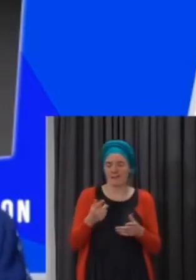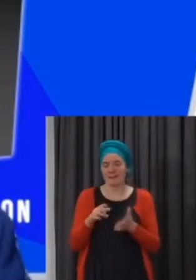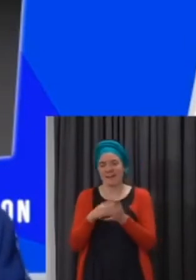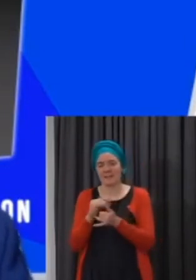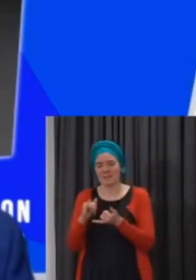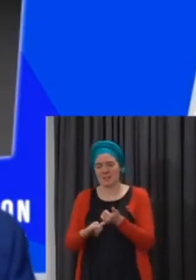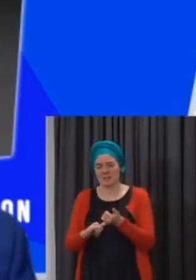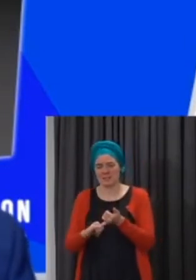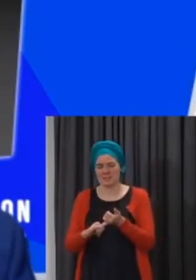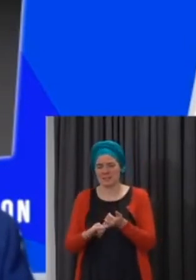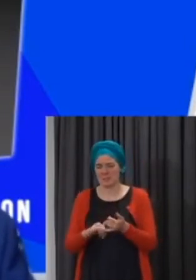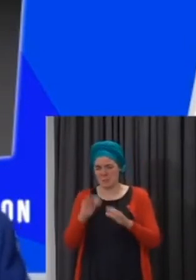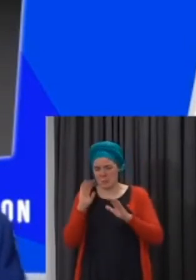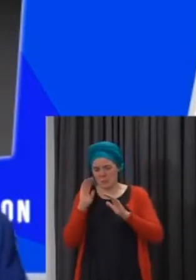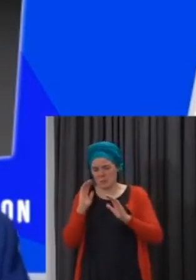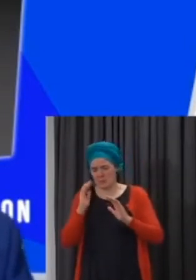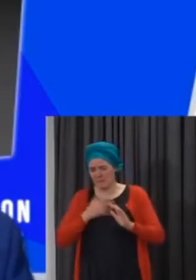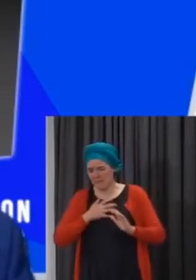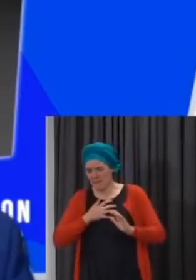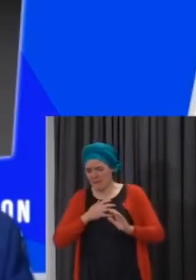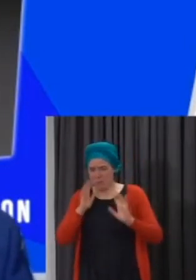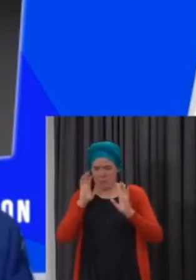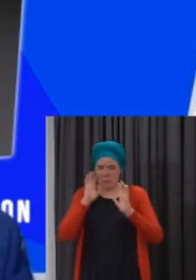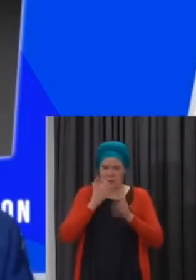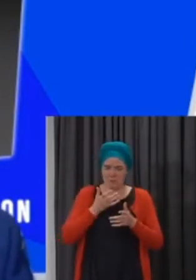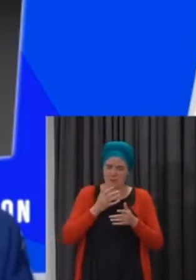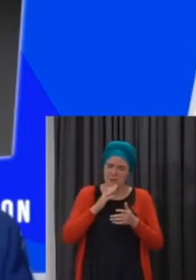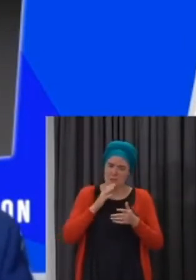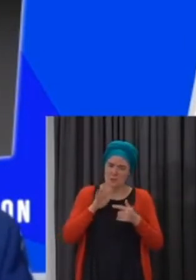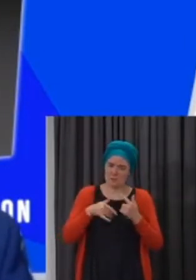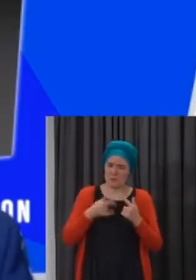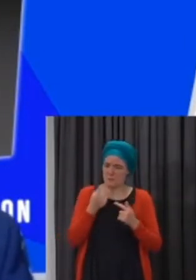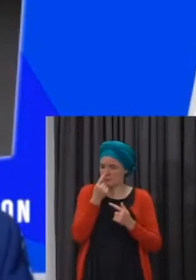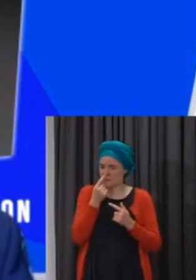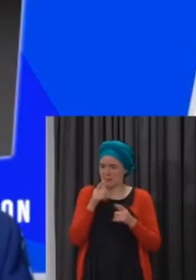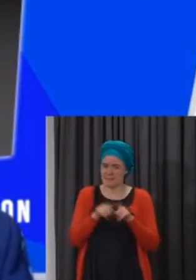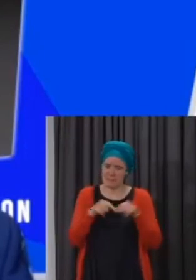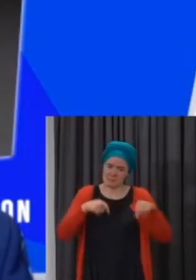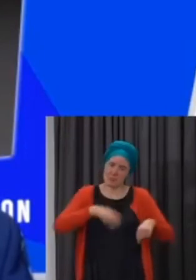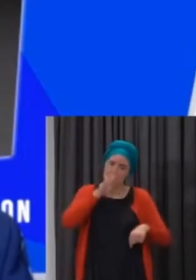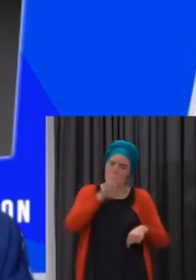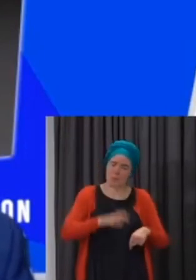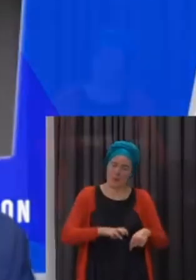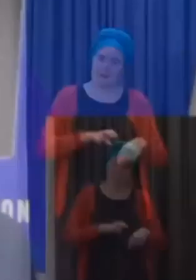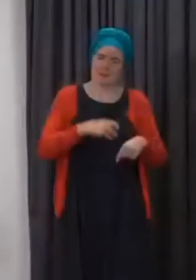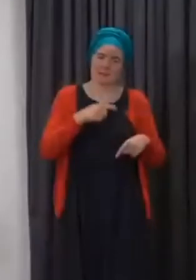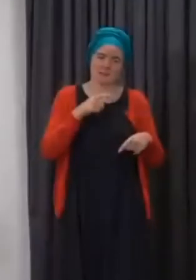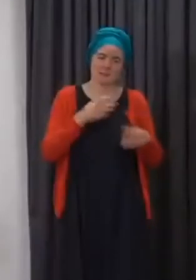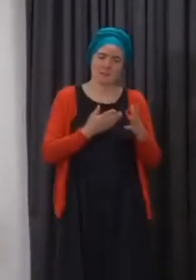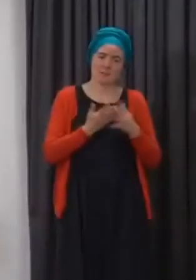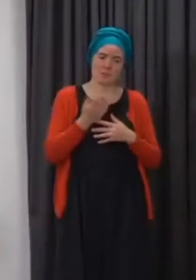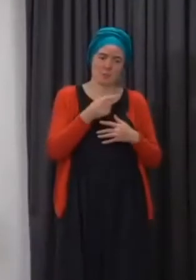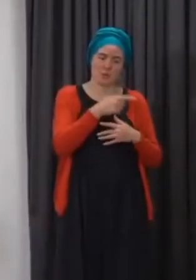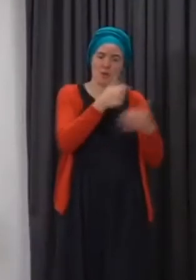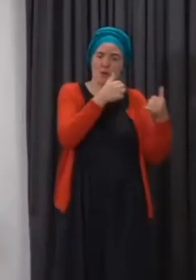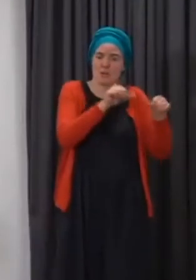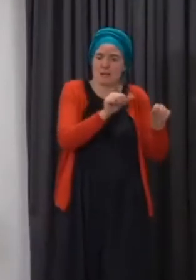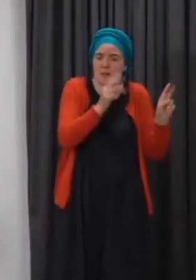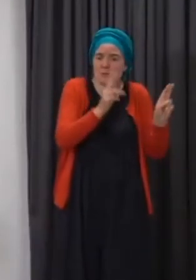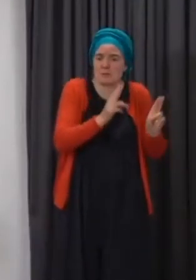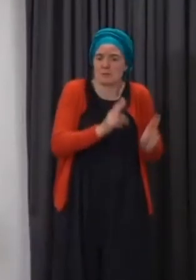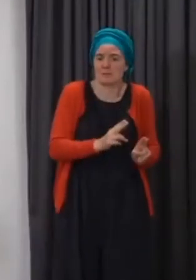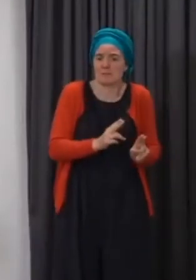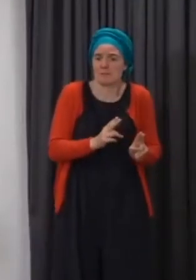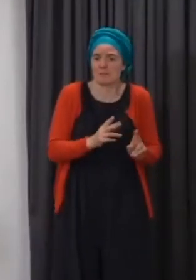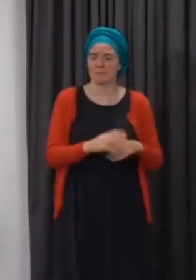of seeing scenes like that when lockdown restrictions are lifted here in Wales? Yeah, I mean, obviously we are